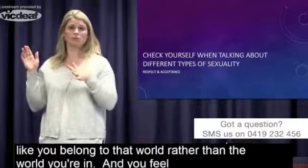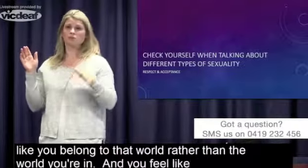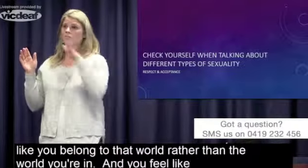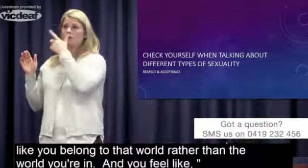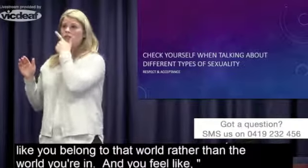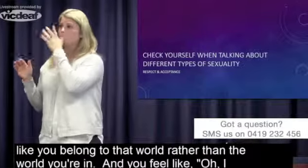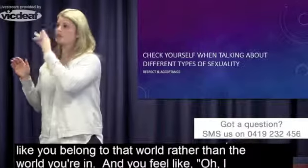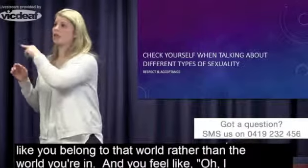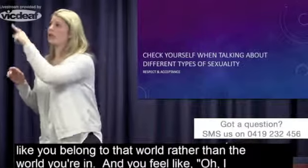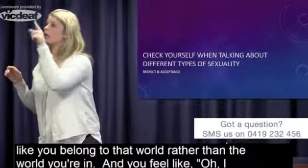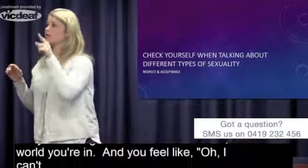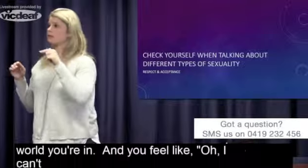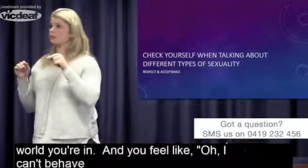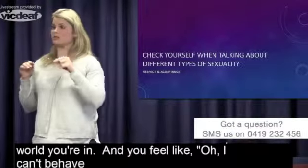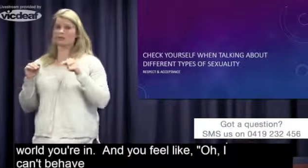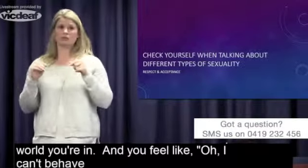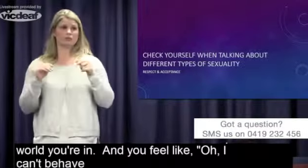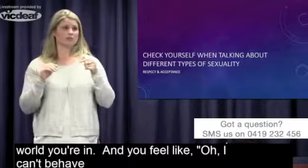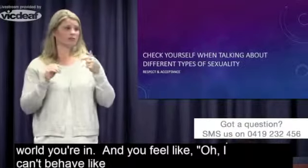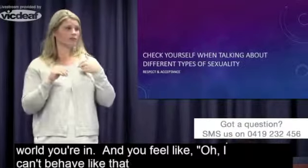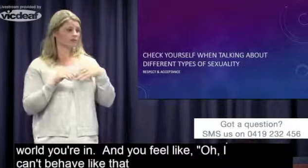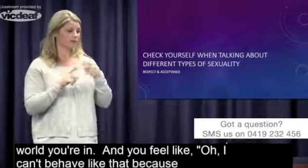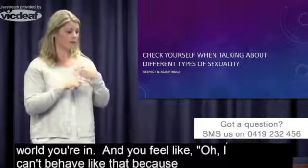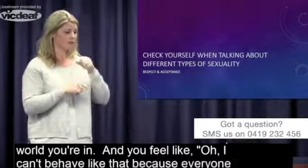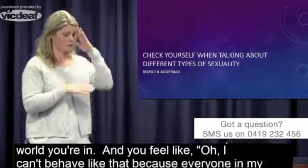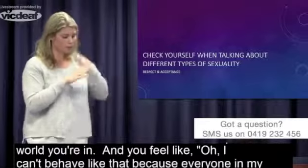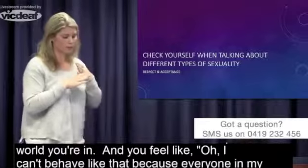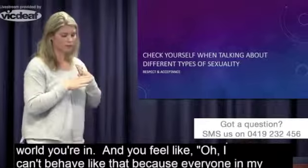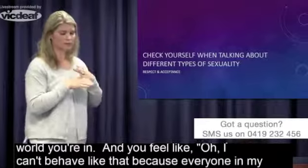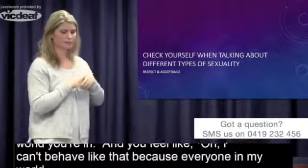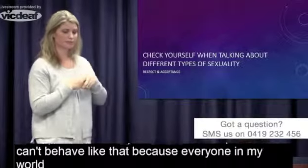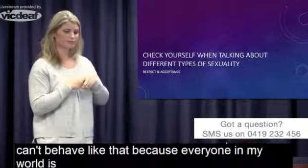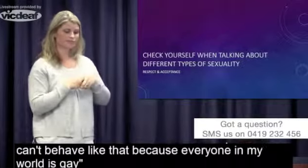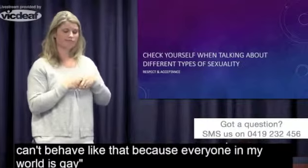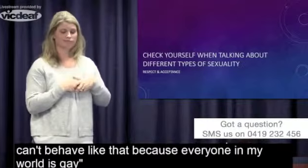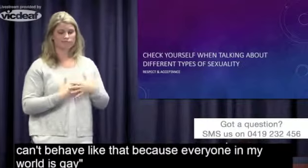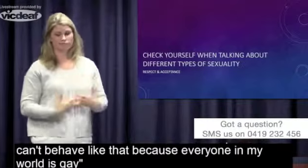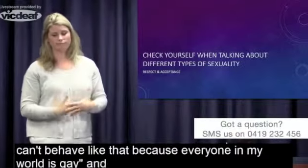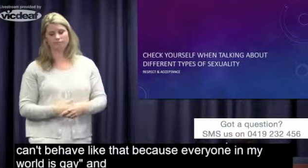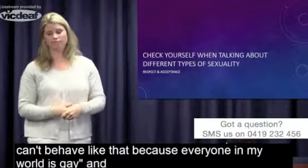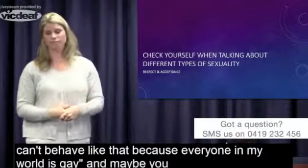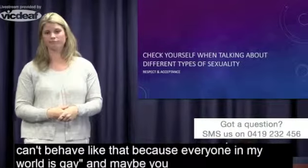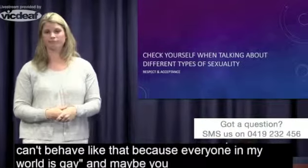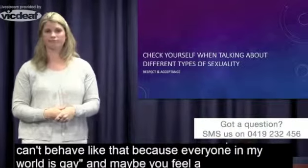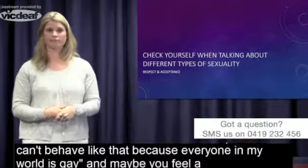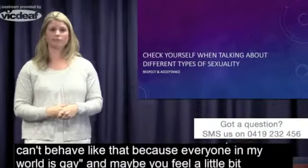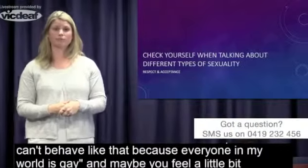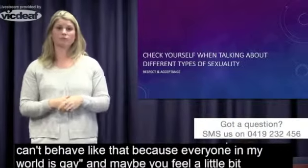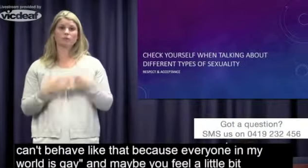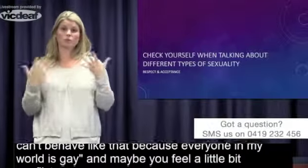because everyone in my world is gay, or, oh, and maybe you feel a little bit conflicted and you need to conceal those thoughts and keep it